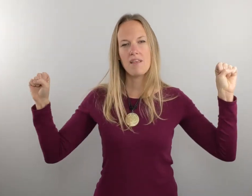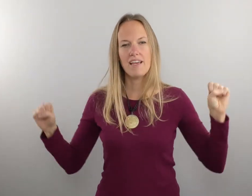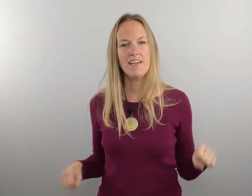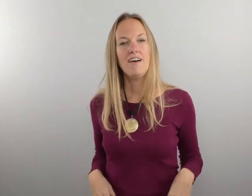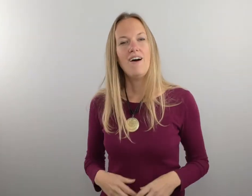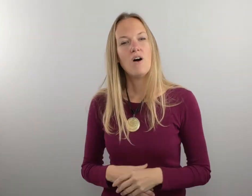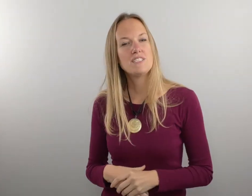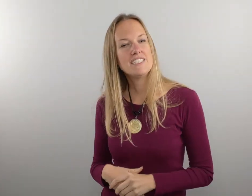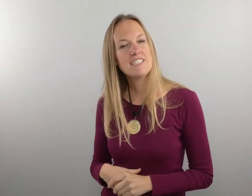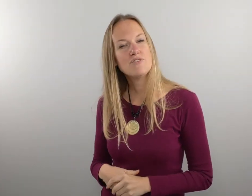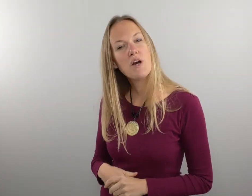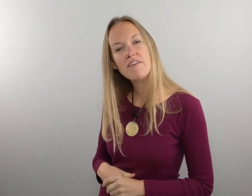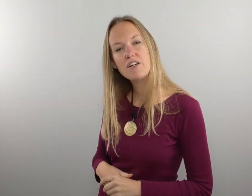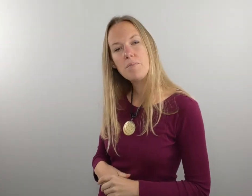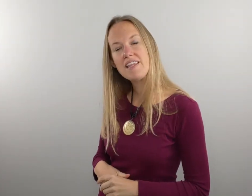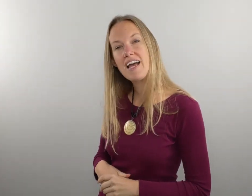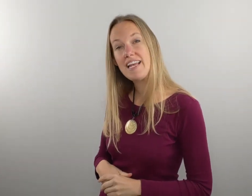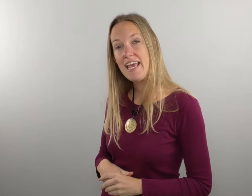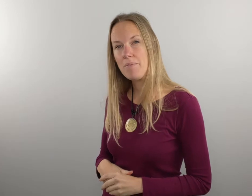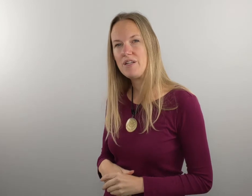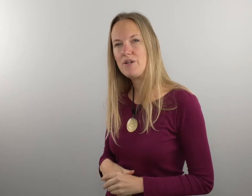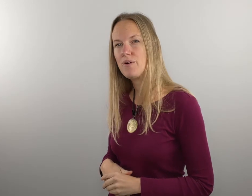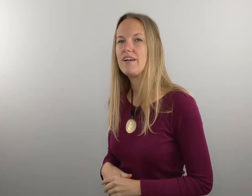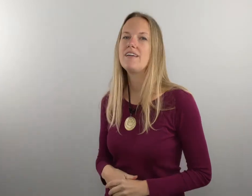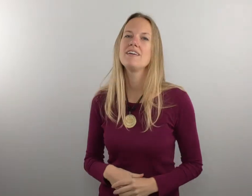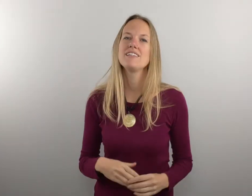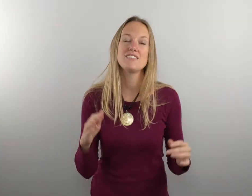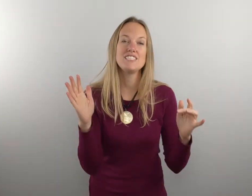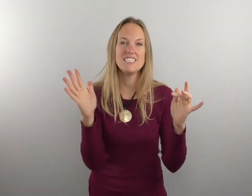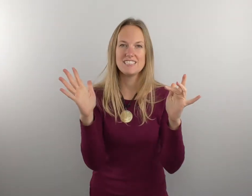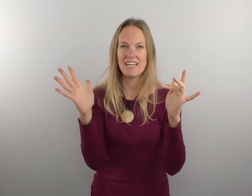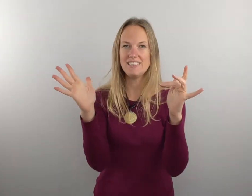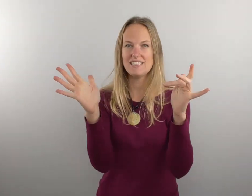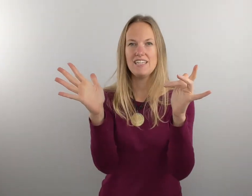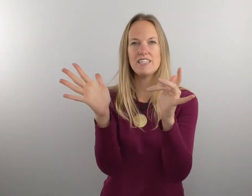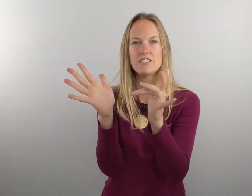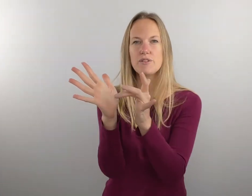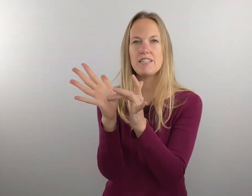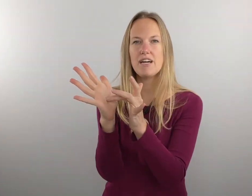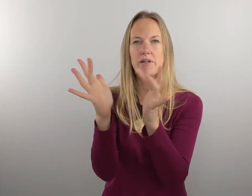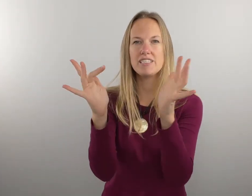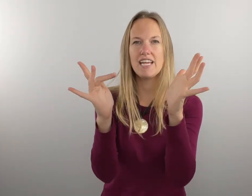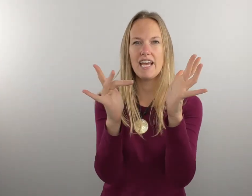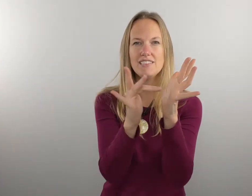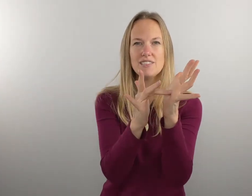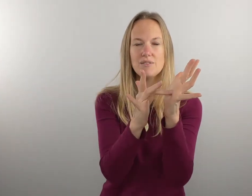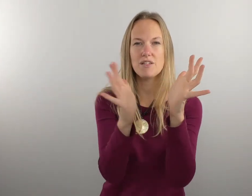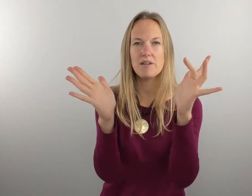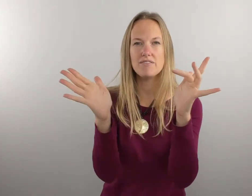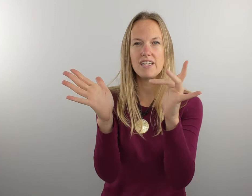Okay. Oh, Jesus, forever be Thy name adored. So Jesus, you're showing the nail-pierced hands with your middle